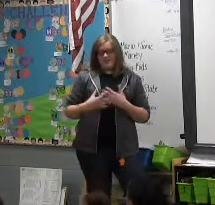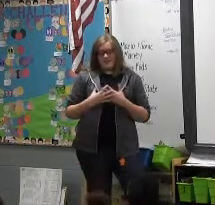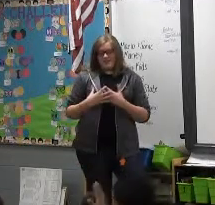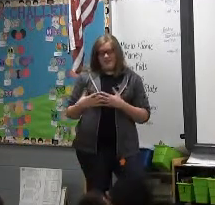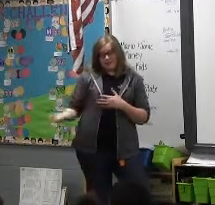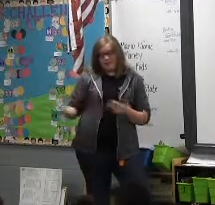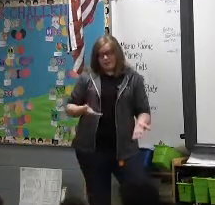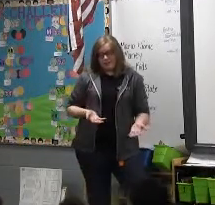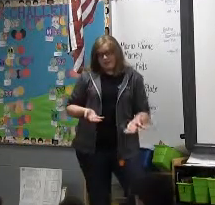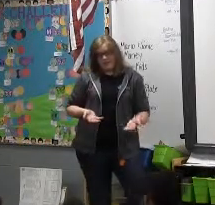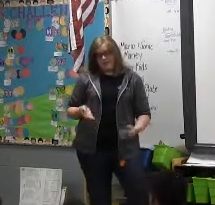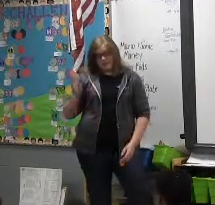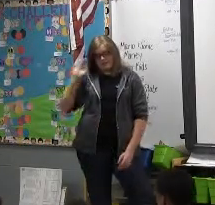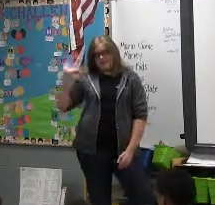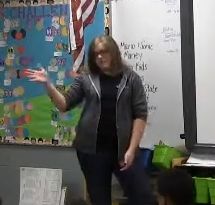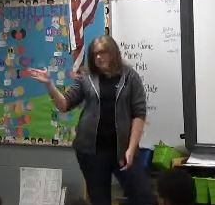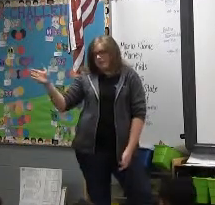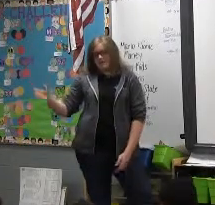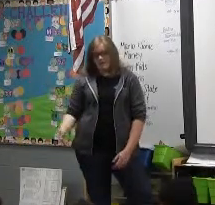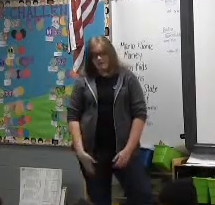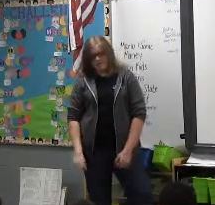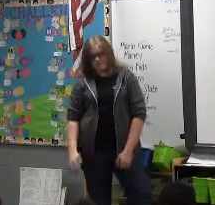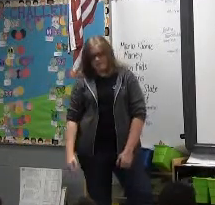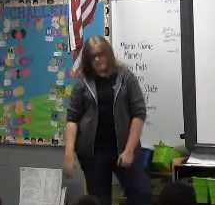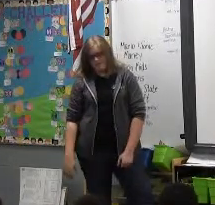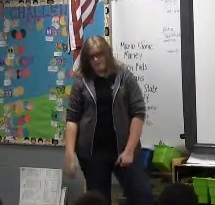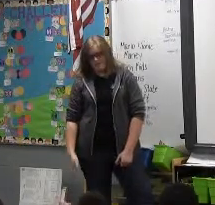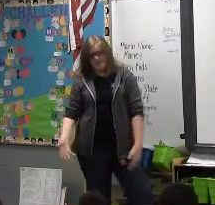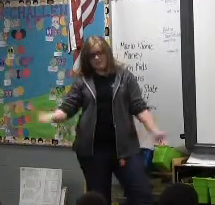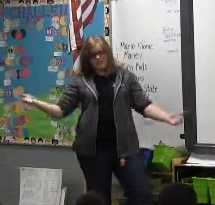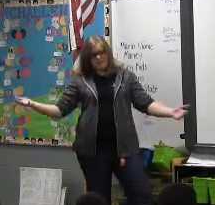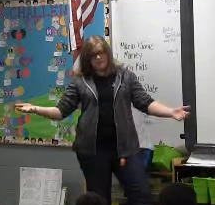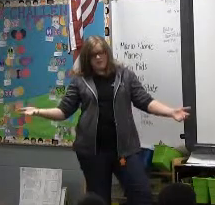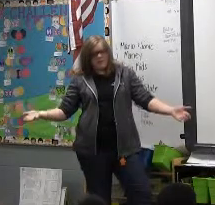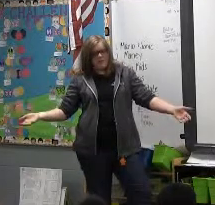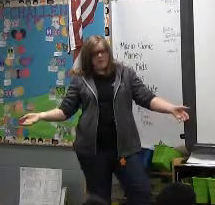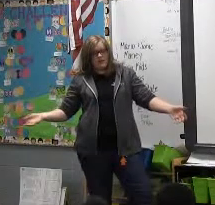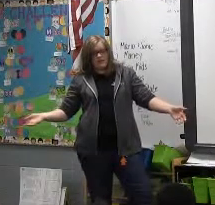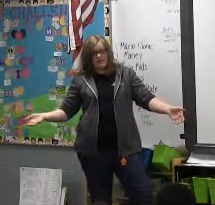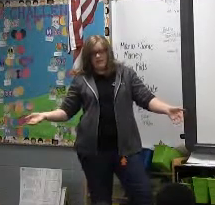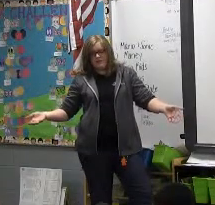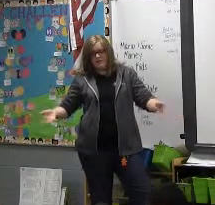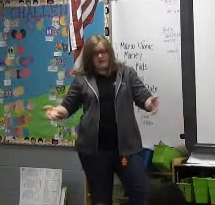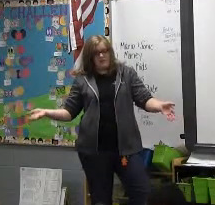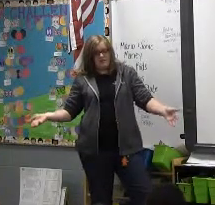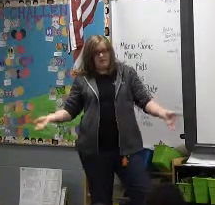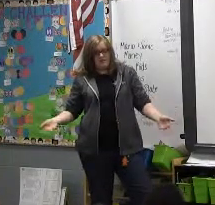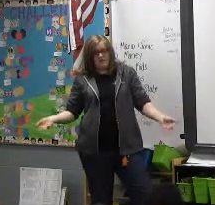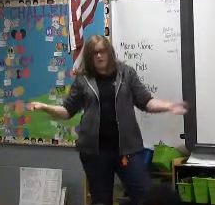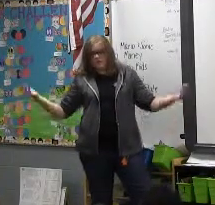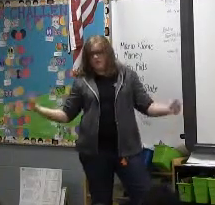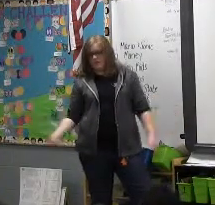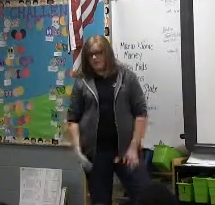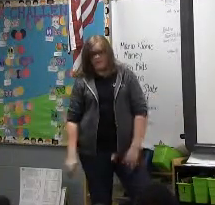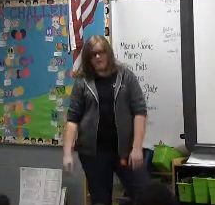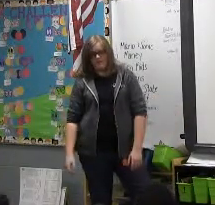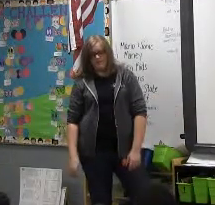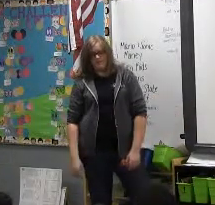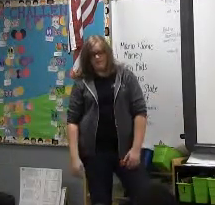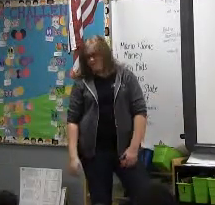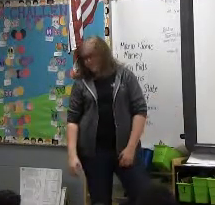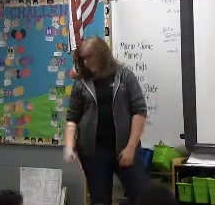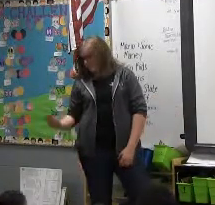Because this is deaf people picked that word, so they just picked hello. So you guys have known a deaf word, an ASL word your whole life, and you never knew